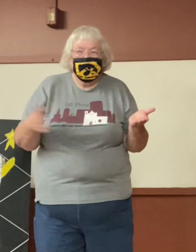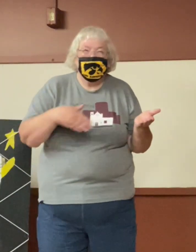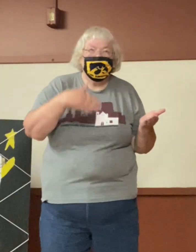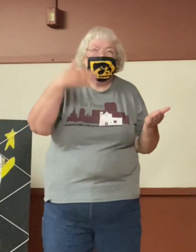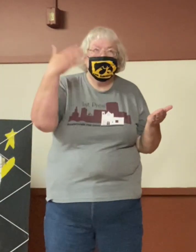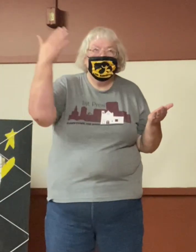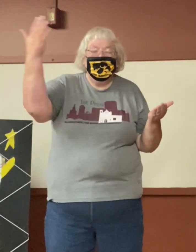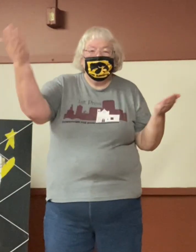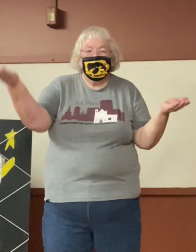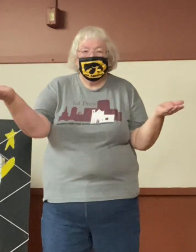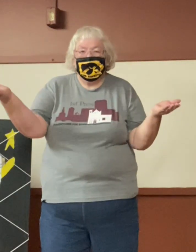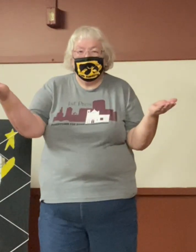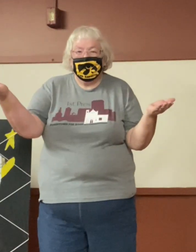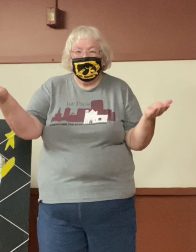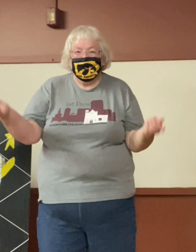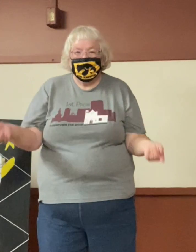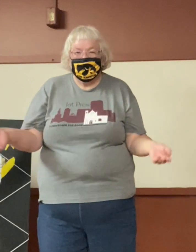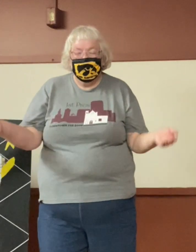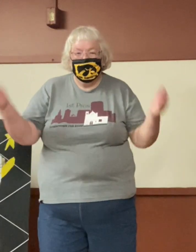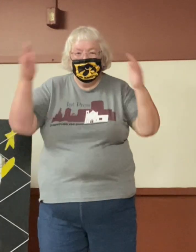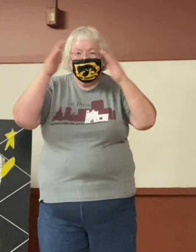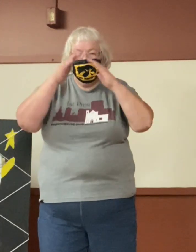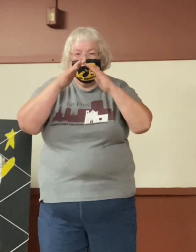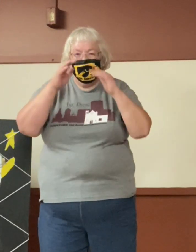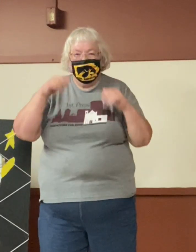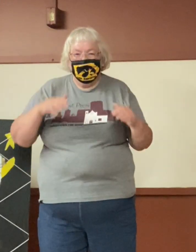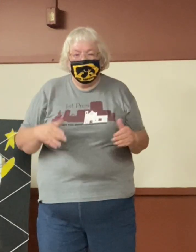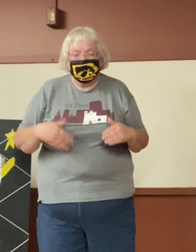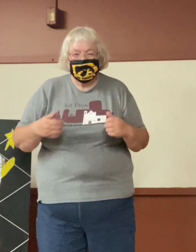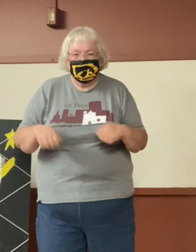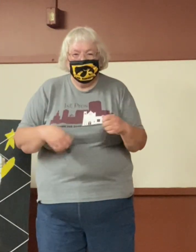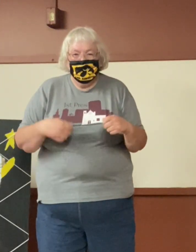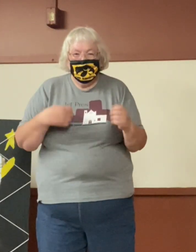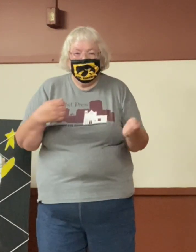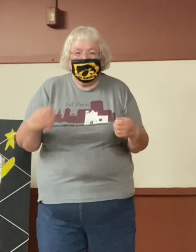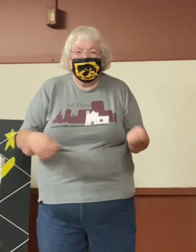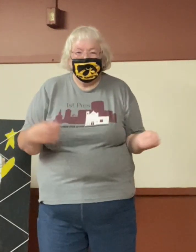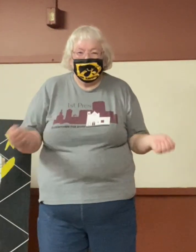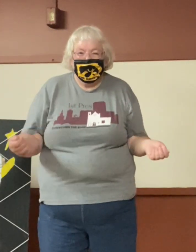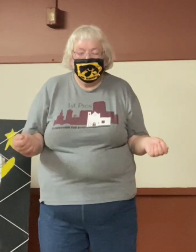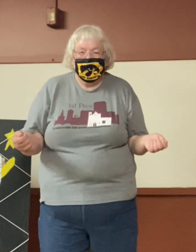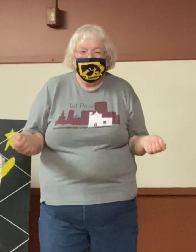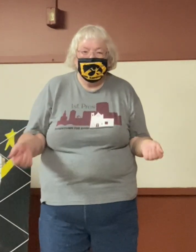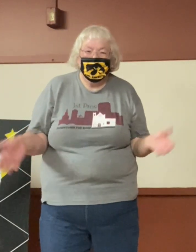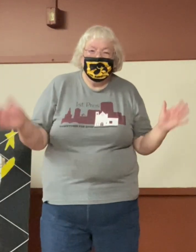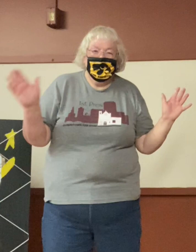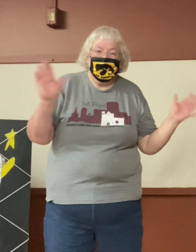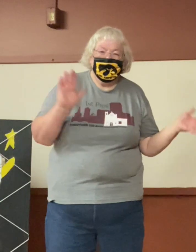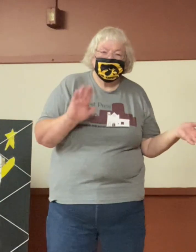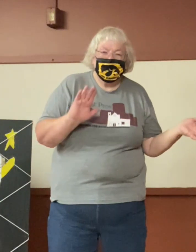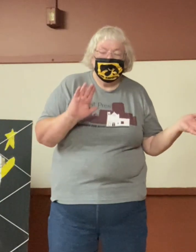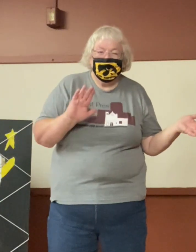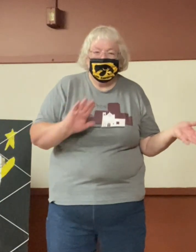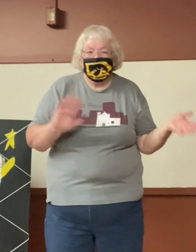In every way, try to please him at home, at work, school, at play.